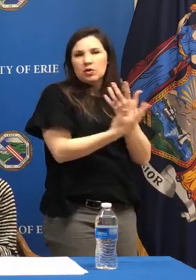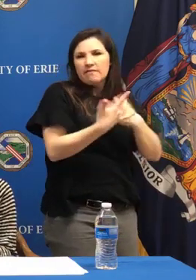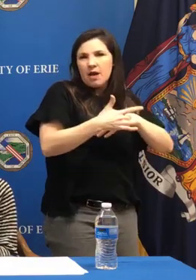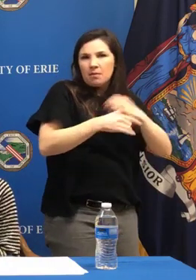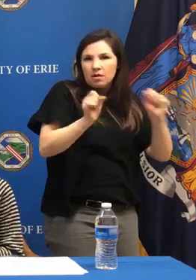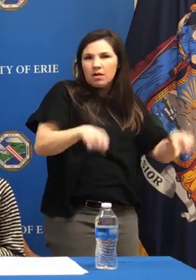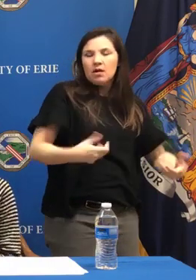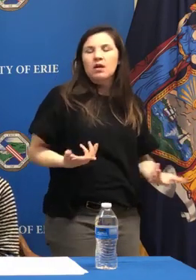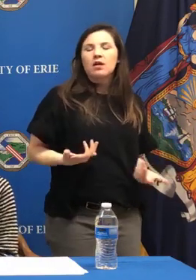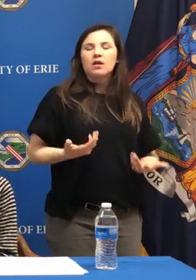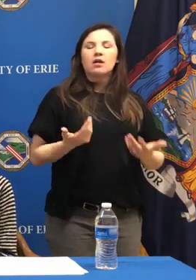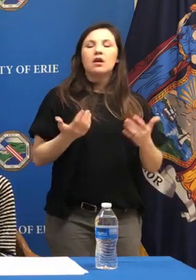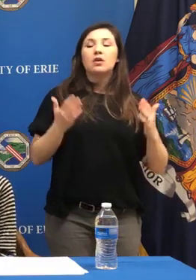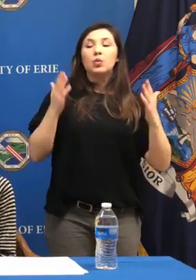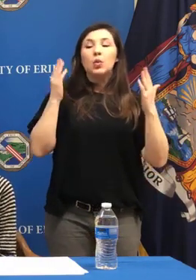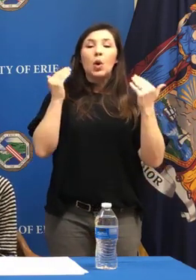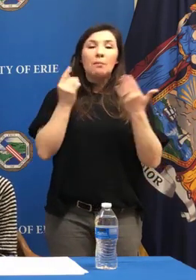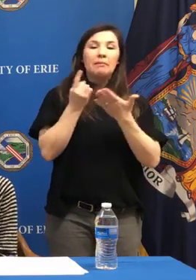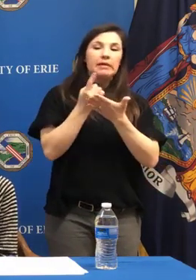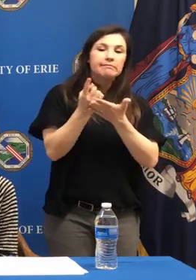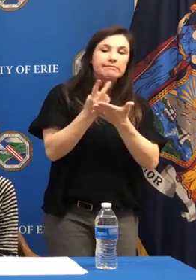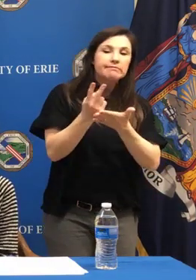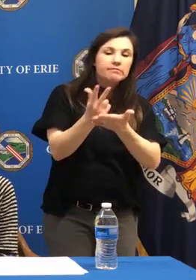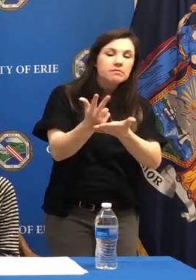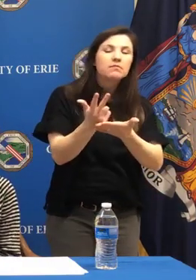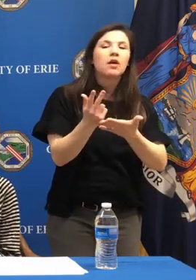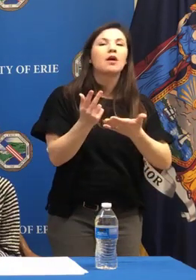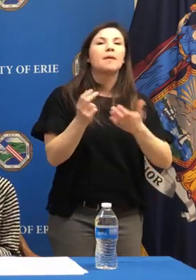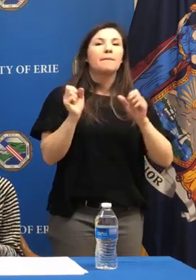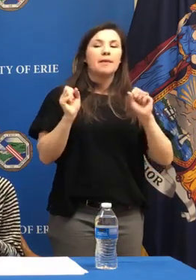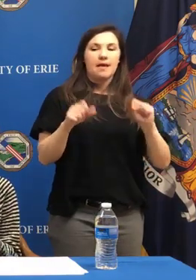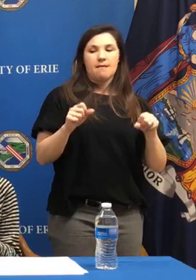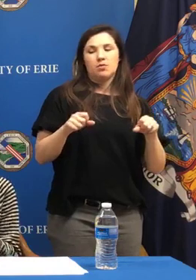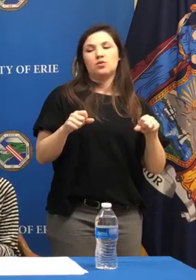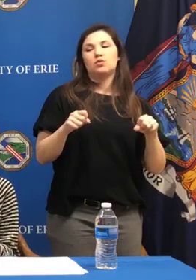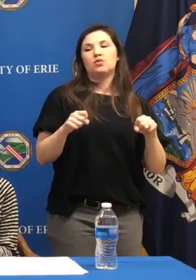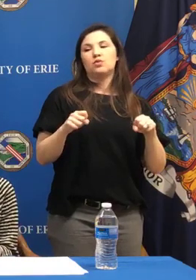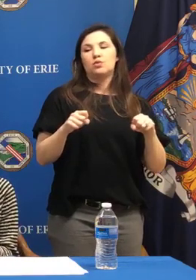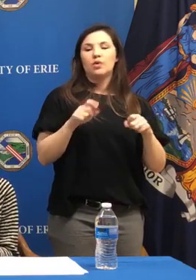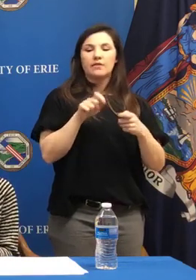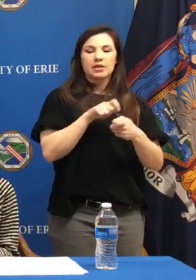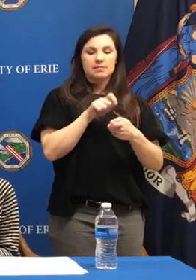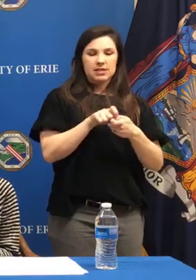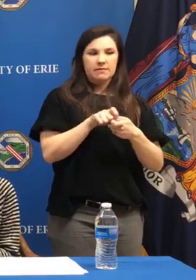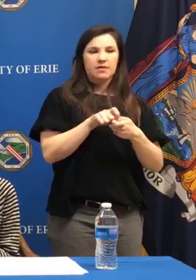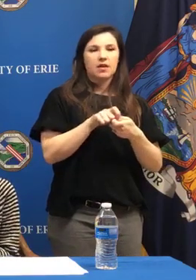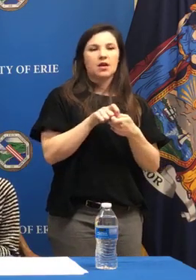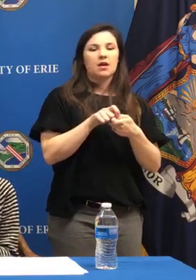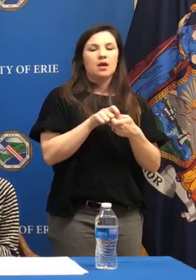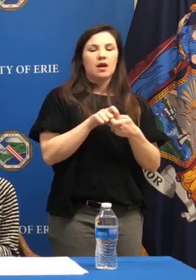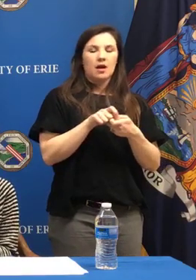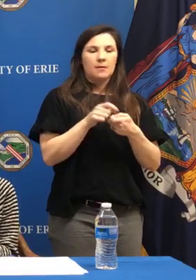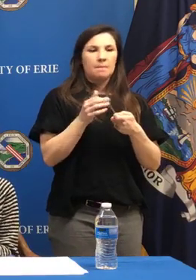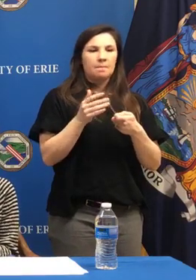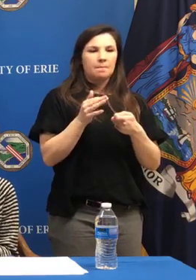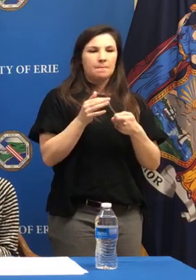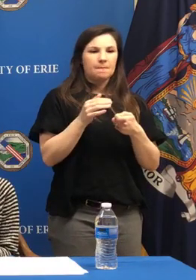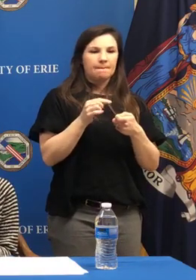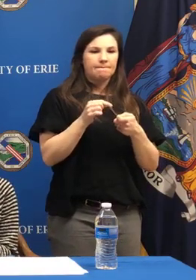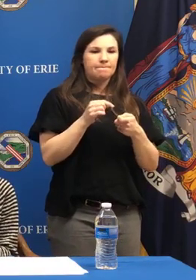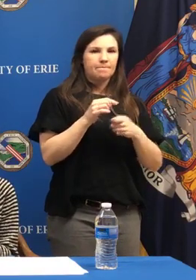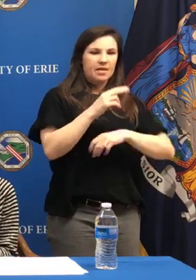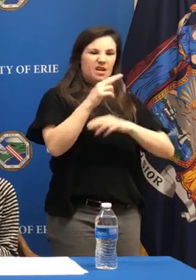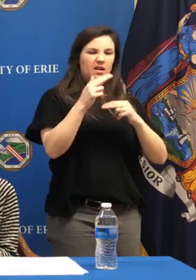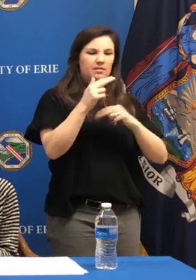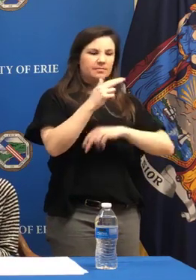hoping in a couple weeks' time to be able to have a specific hospital that is